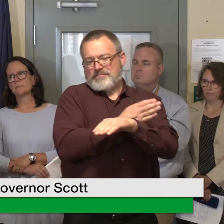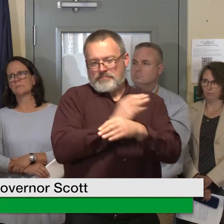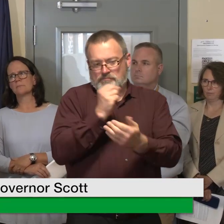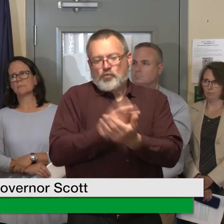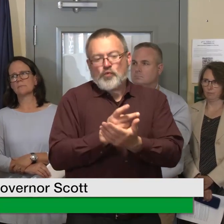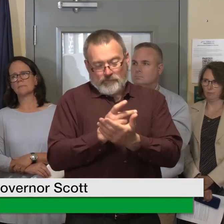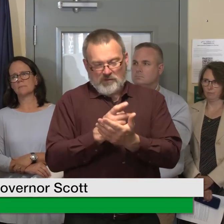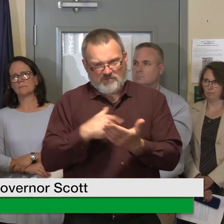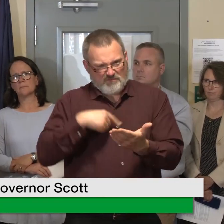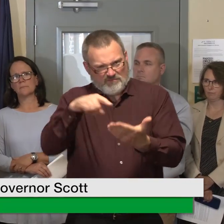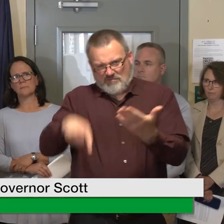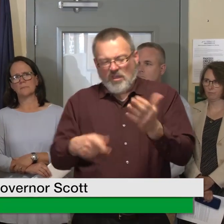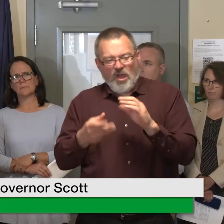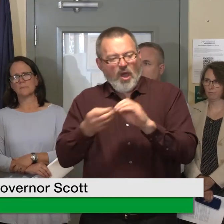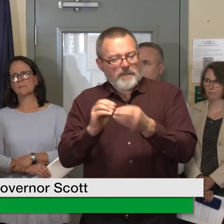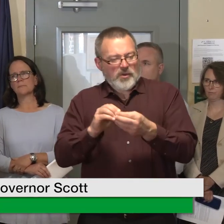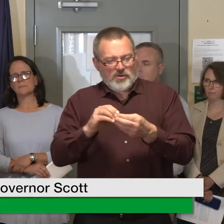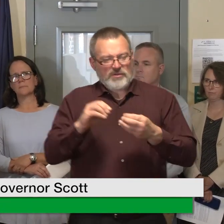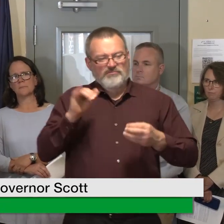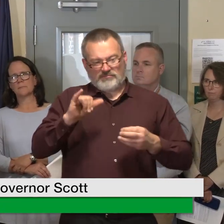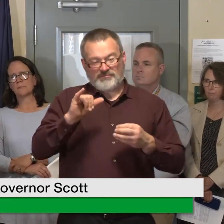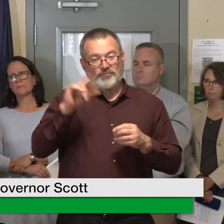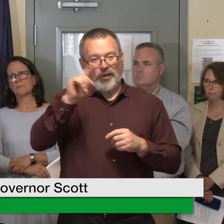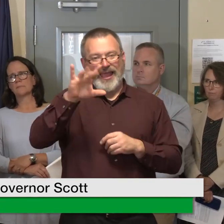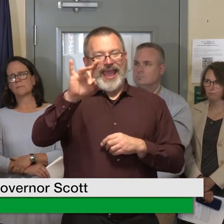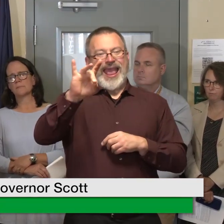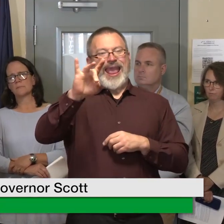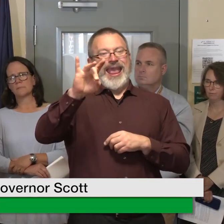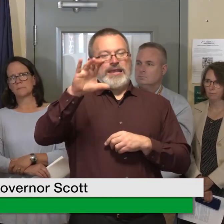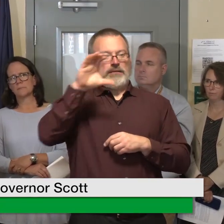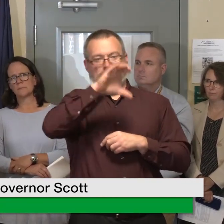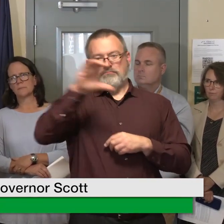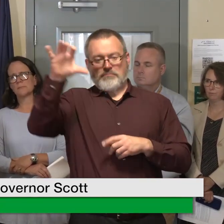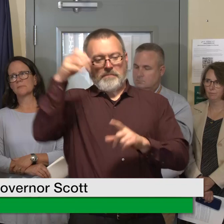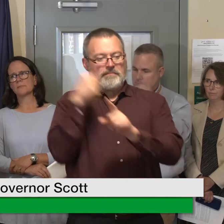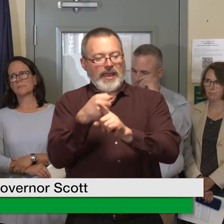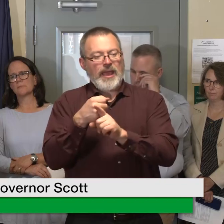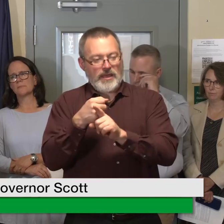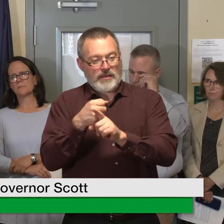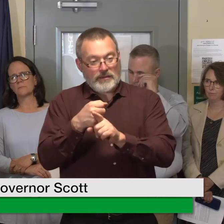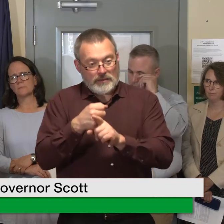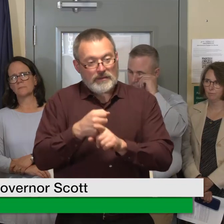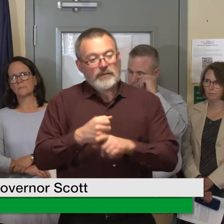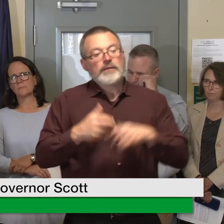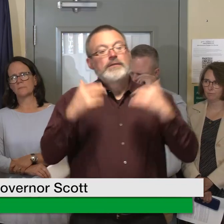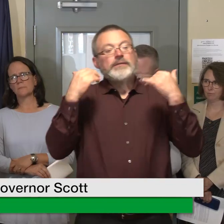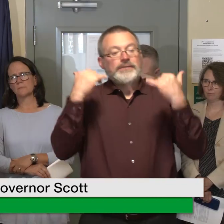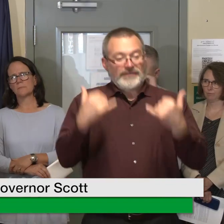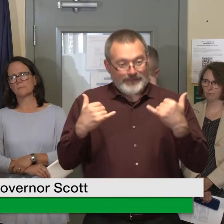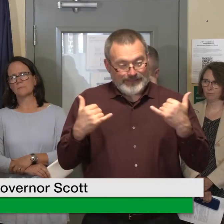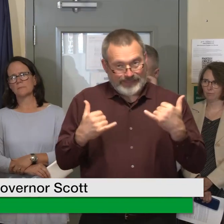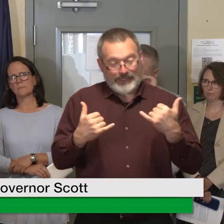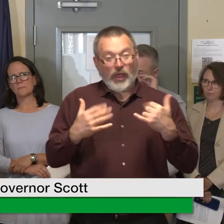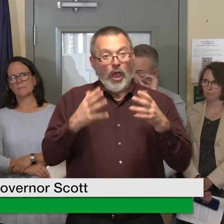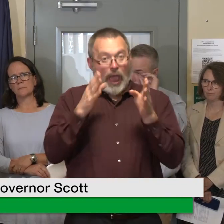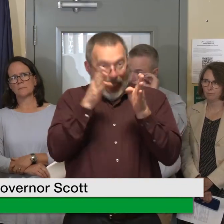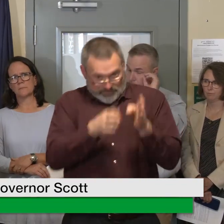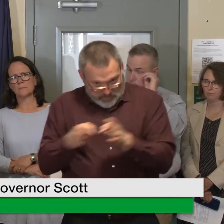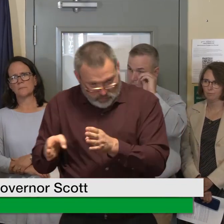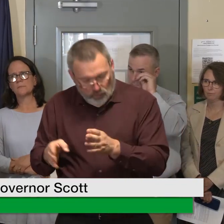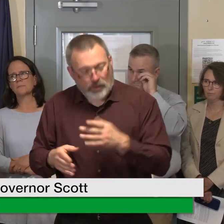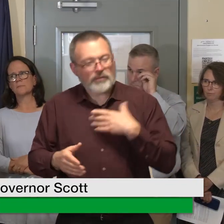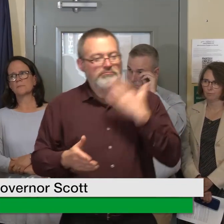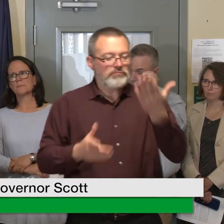we submitted for 8 counties. And then on the IA side, the individual assistance side, we submitted for 2 counties, as Deputy Commissioner Batesy